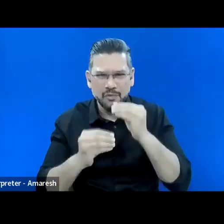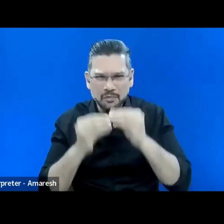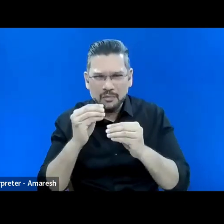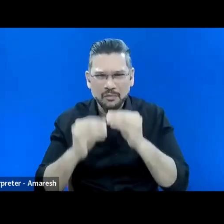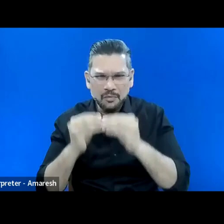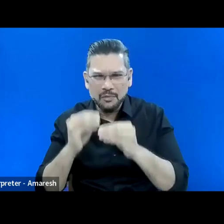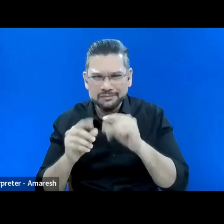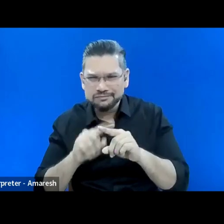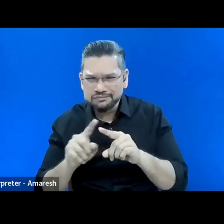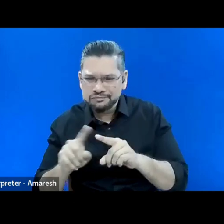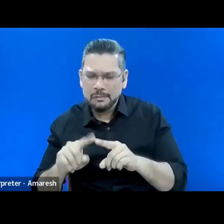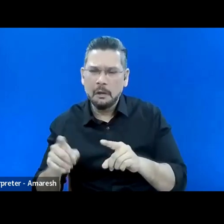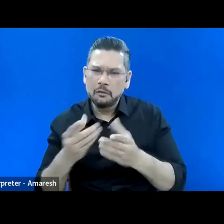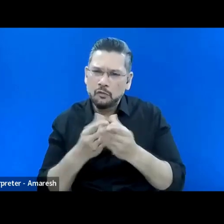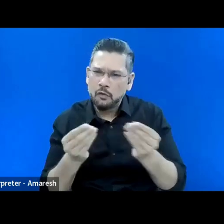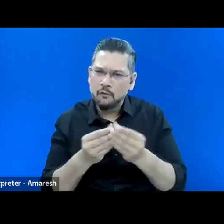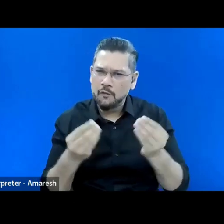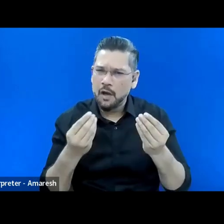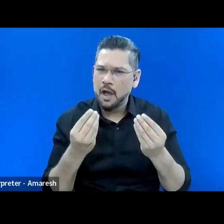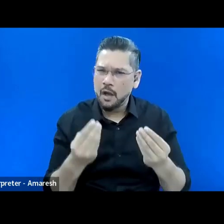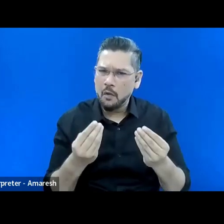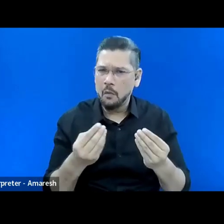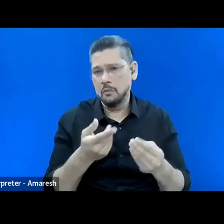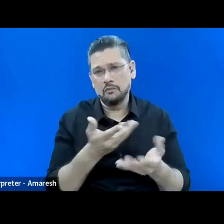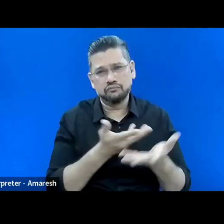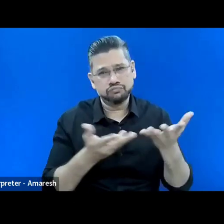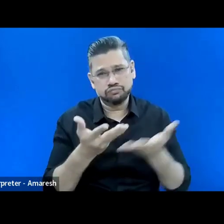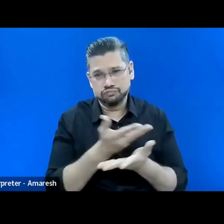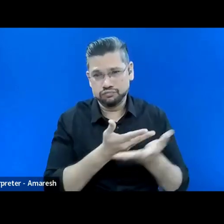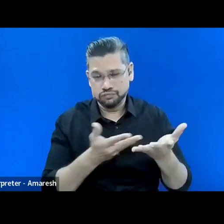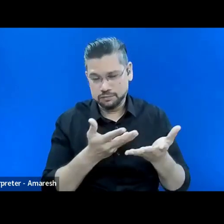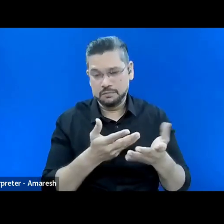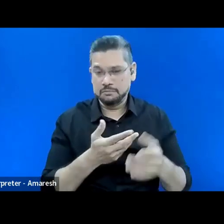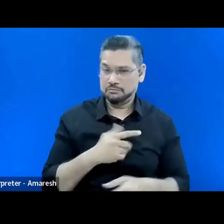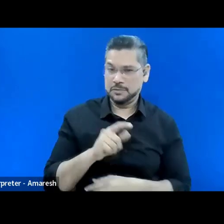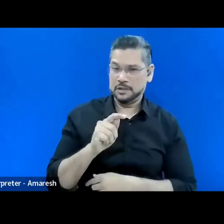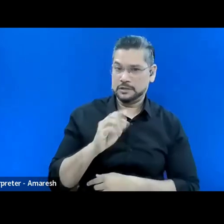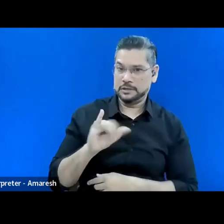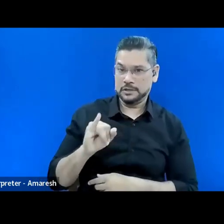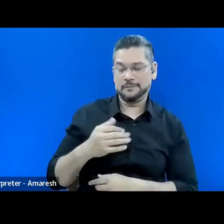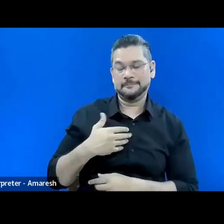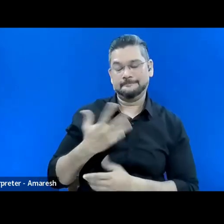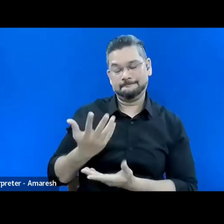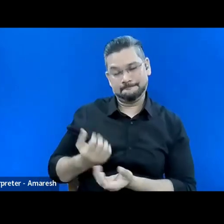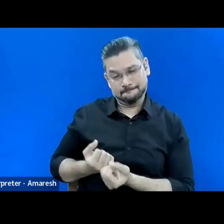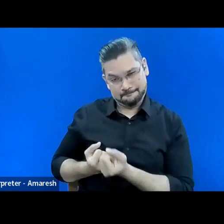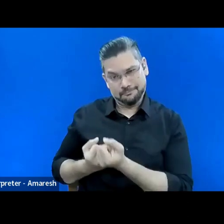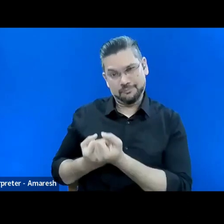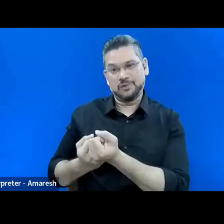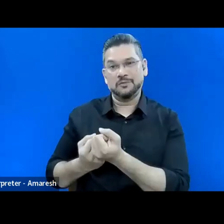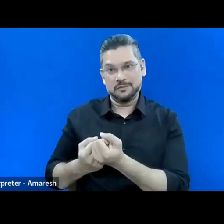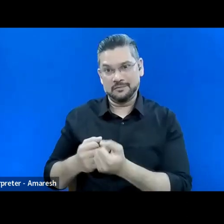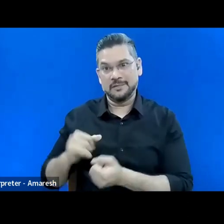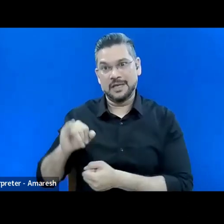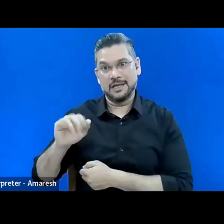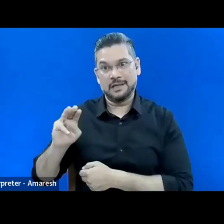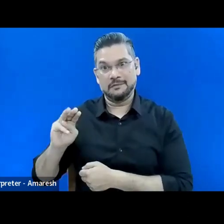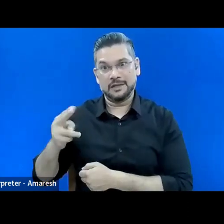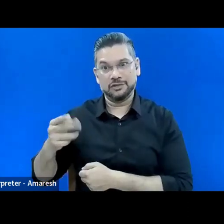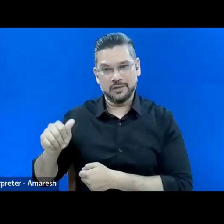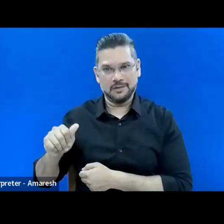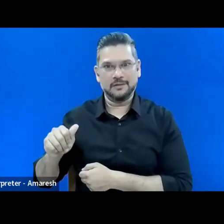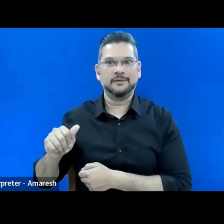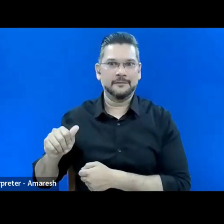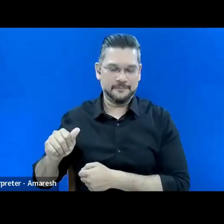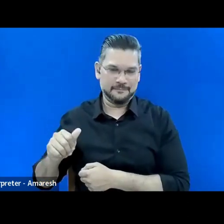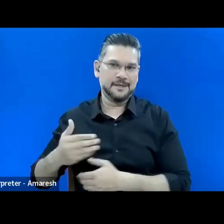this initiative. And us from IMHA, as key partners from the beginning, are very happy to be part of this